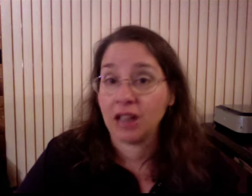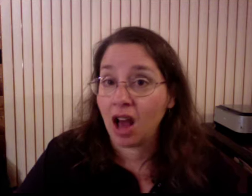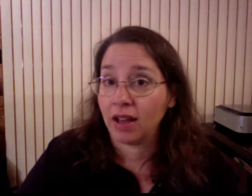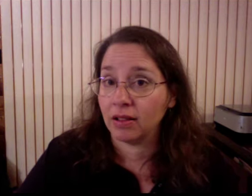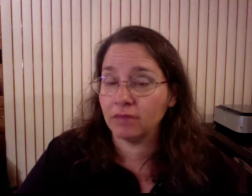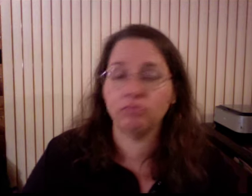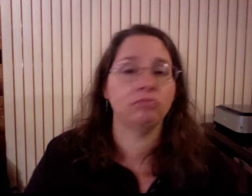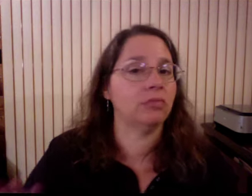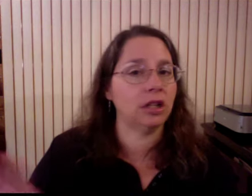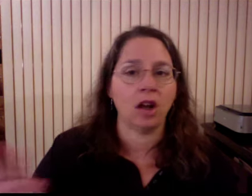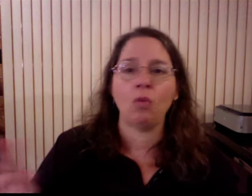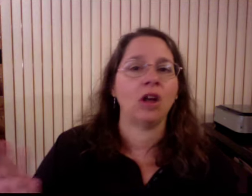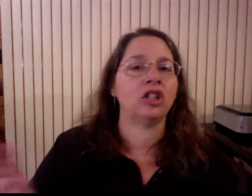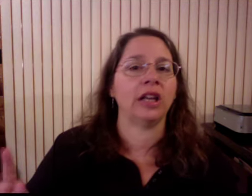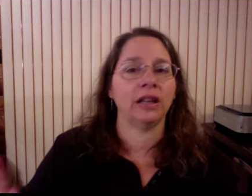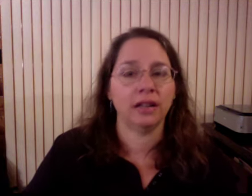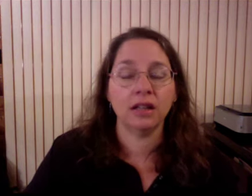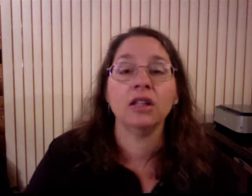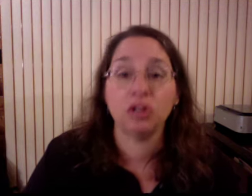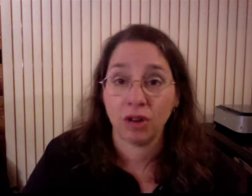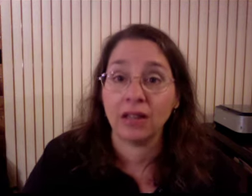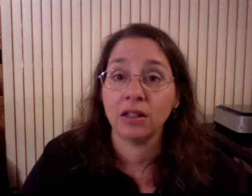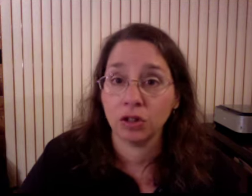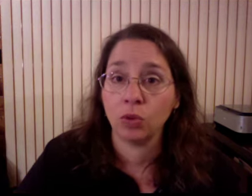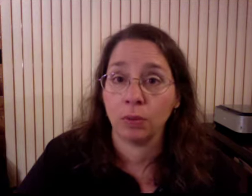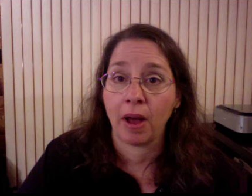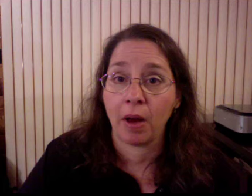Self-denial, not watching it, strengthens your willpower.